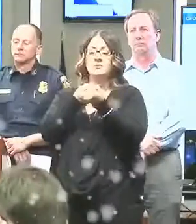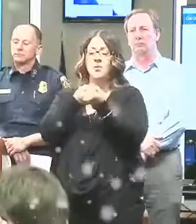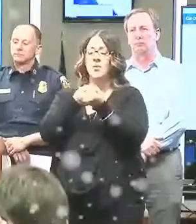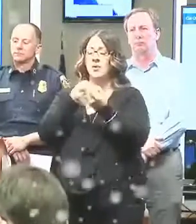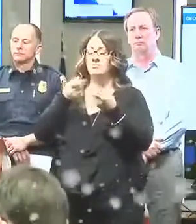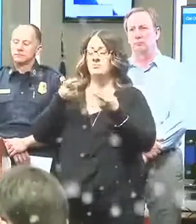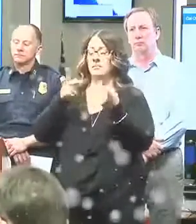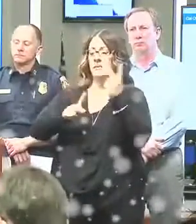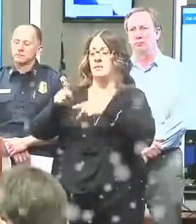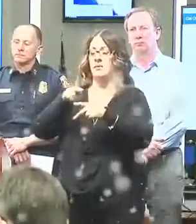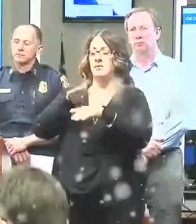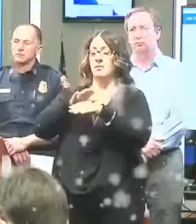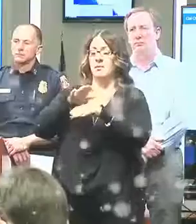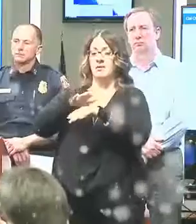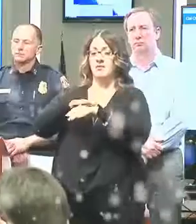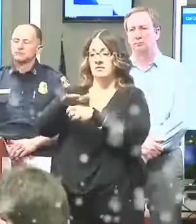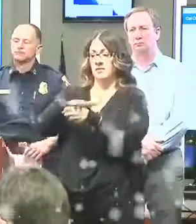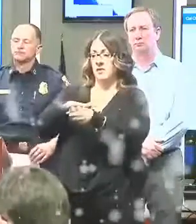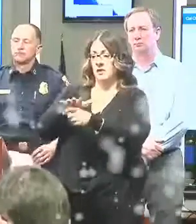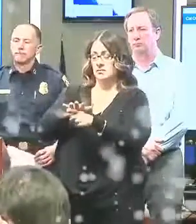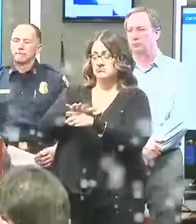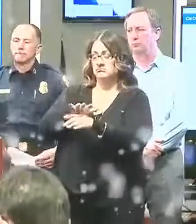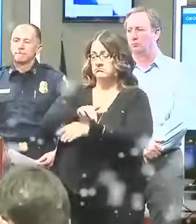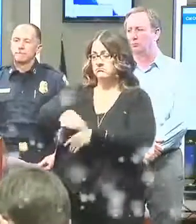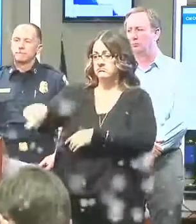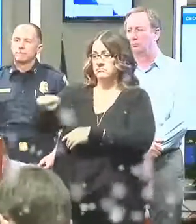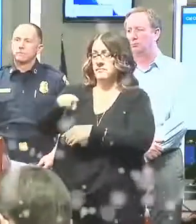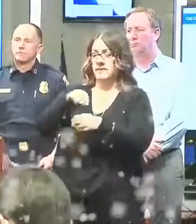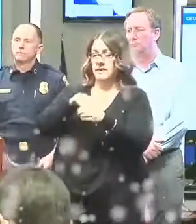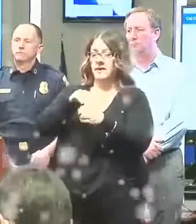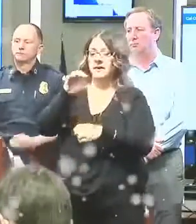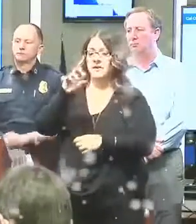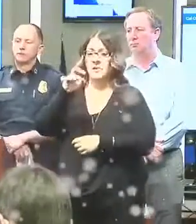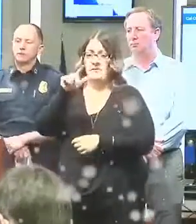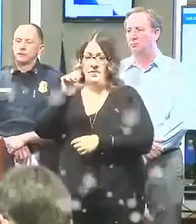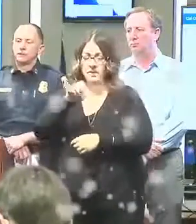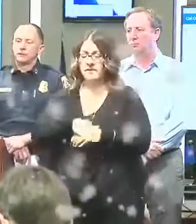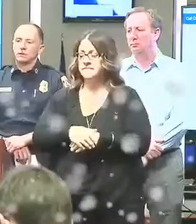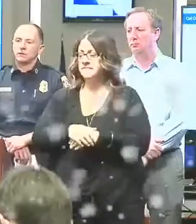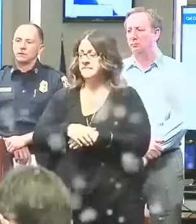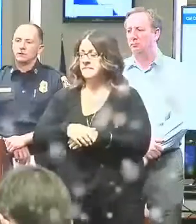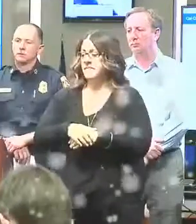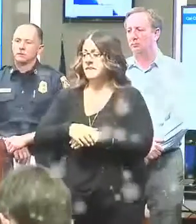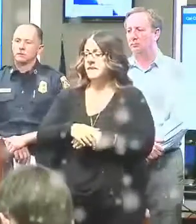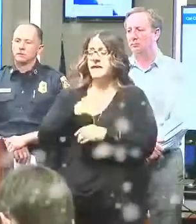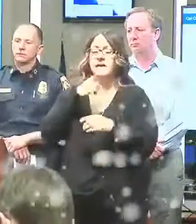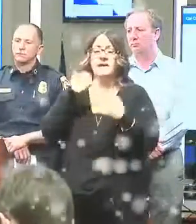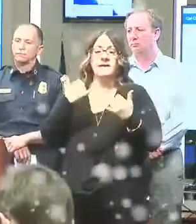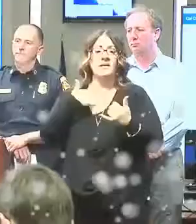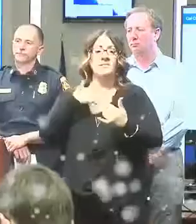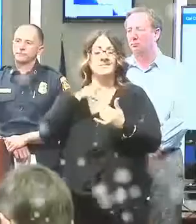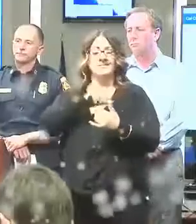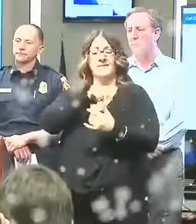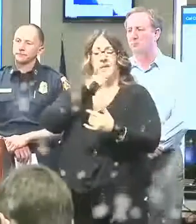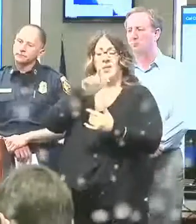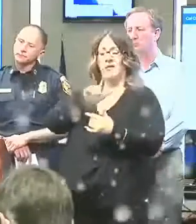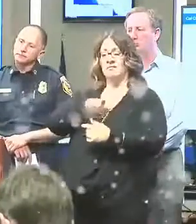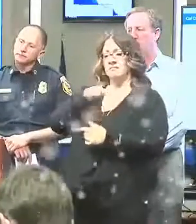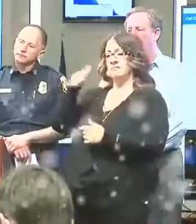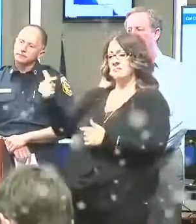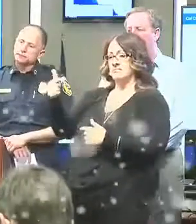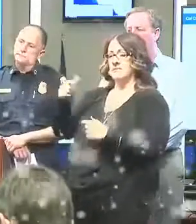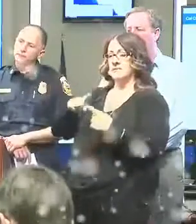situation. So with that, I'm going to turn it quickly over to each one of the leads from the various agencies.